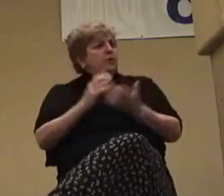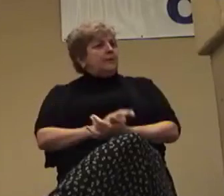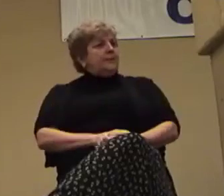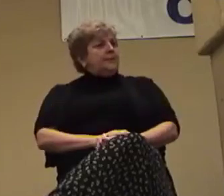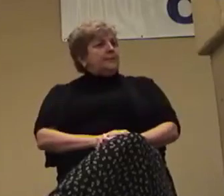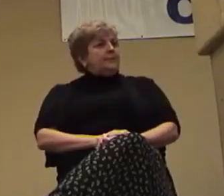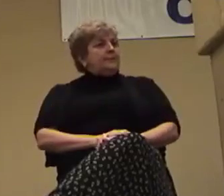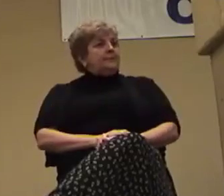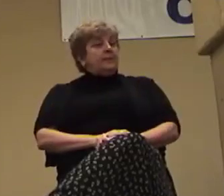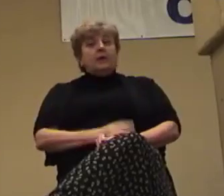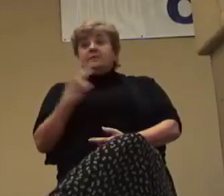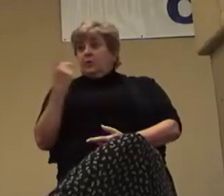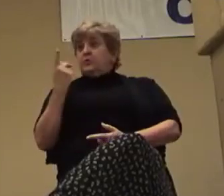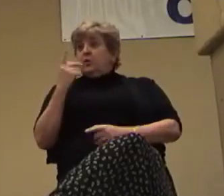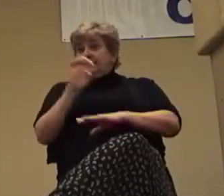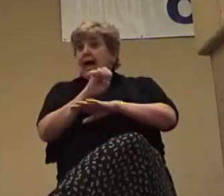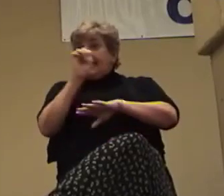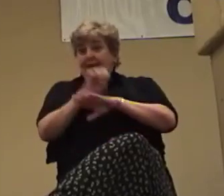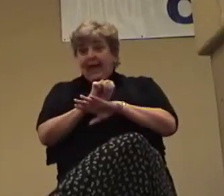but we got engaged.